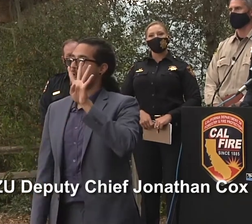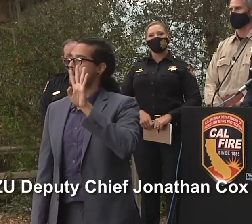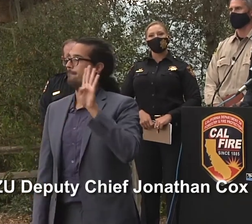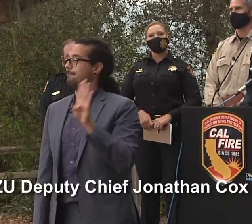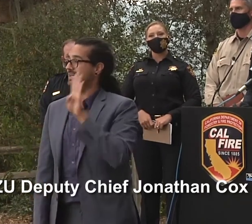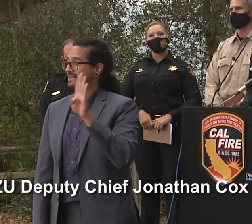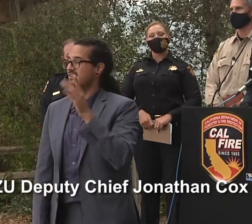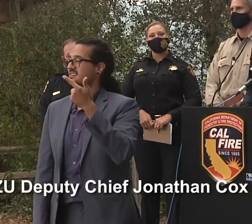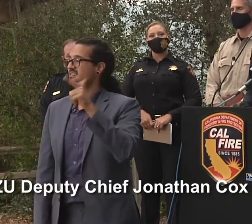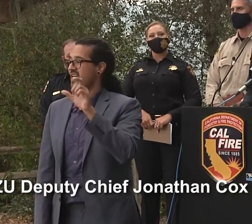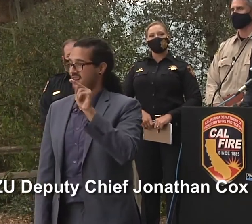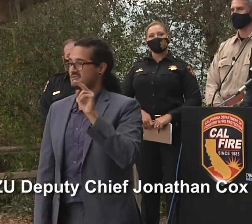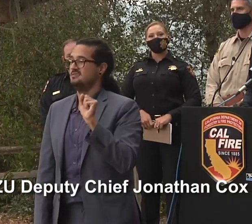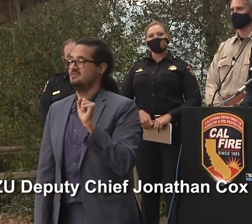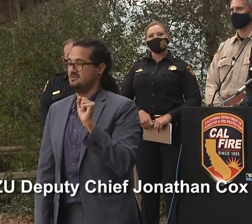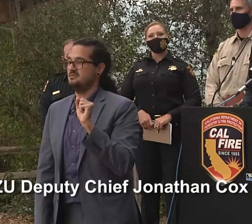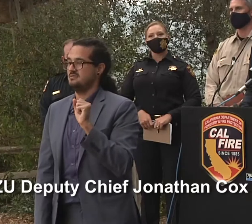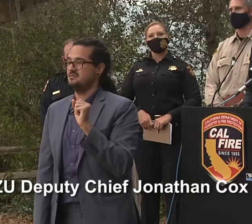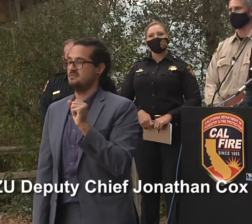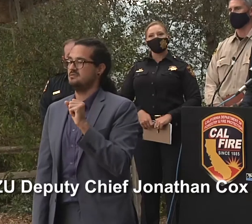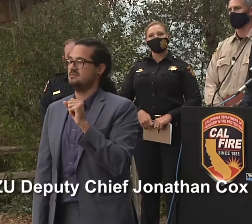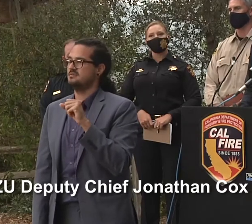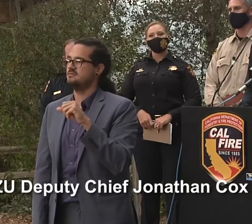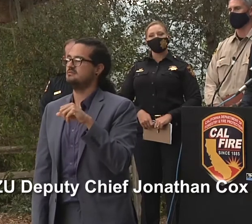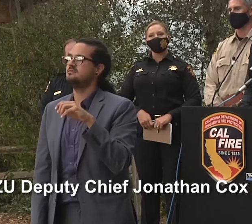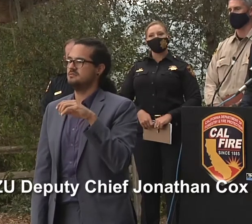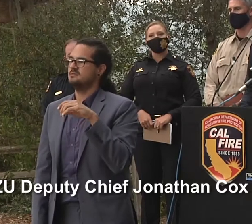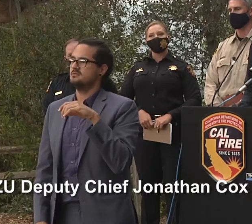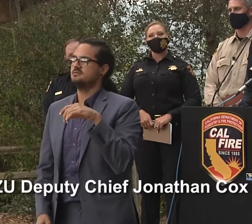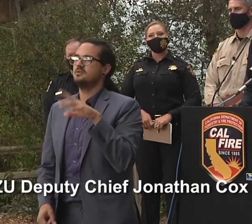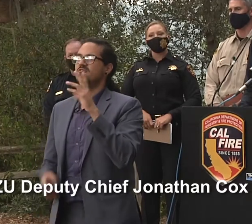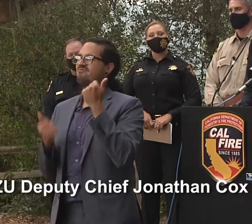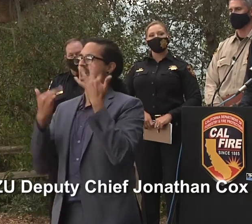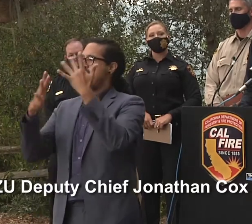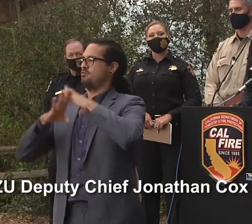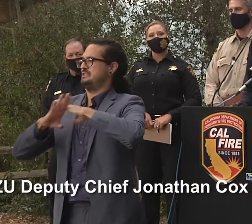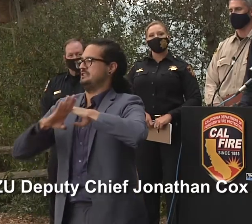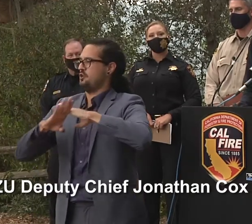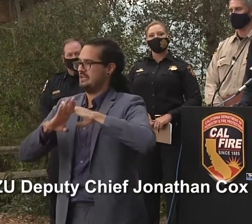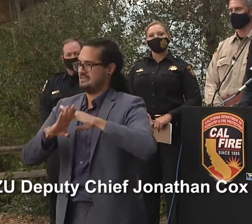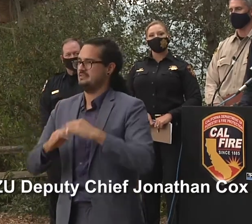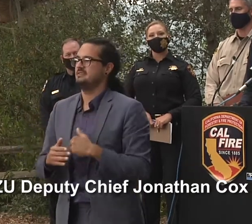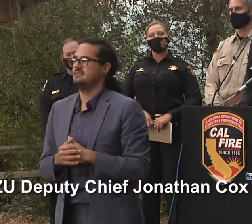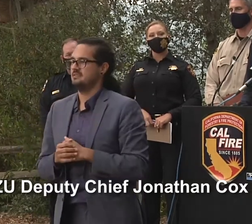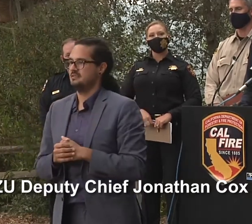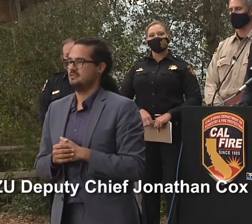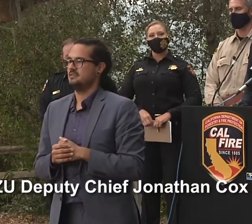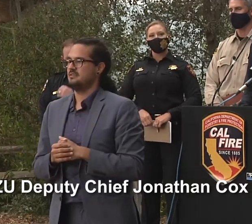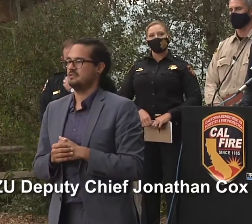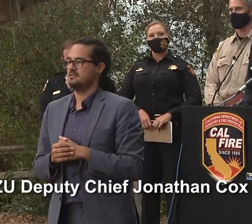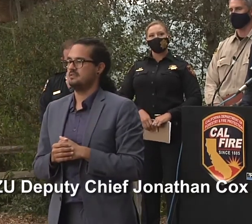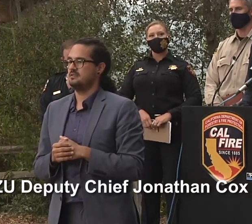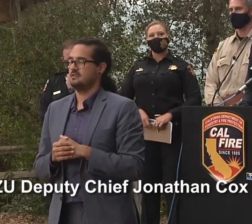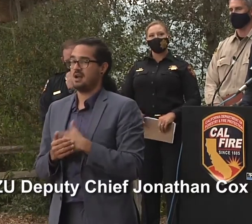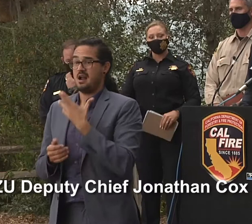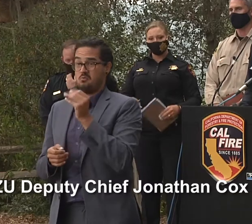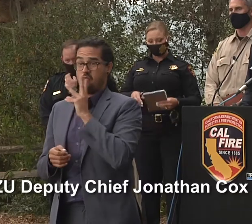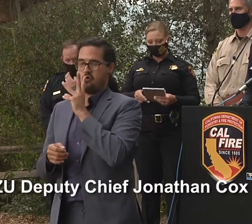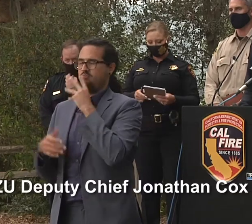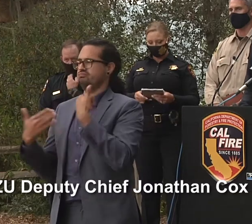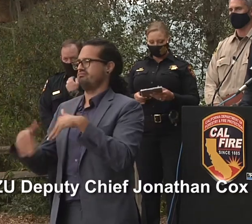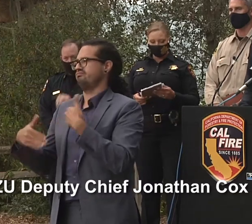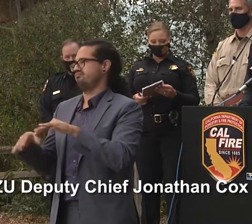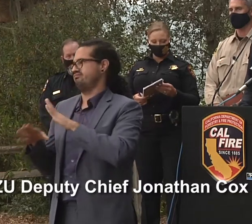million gallons of water at the same time. The firefight now includes the California National Guard with 11 helicopters